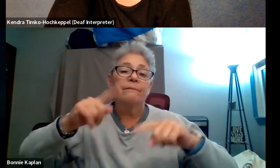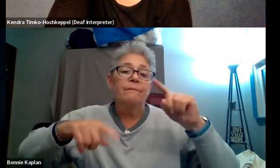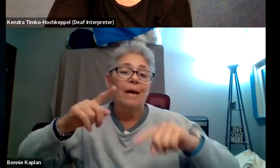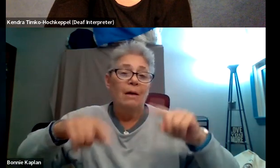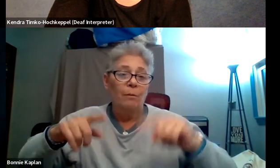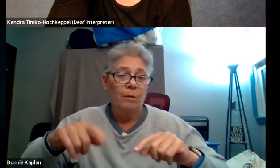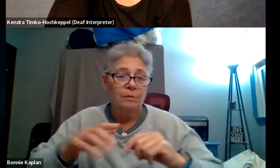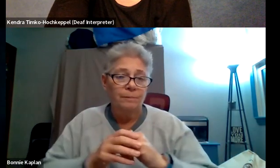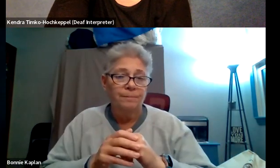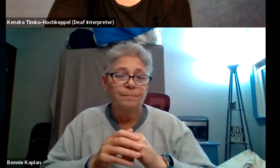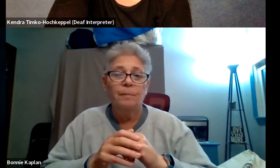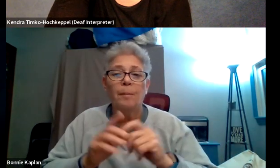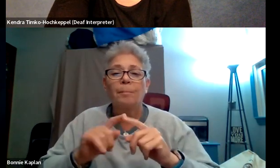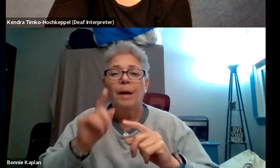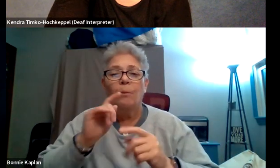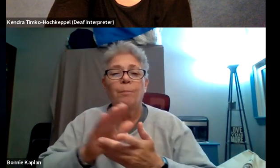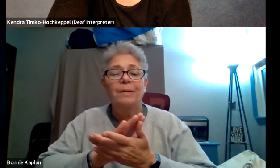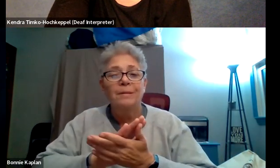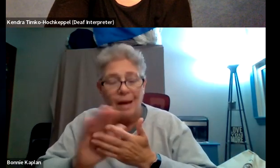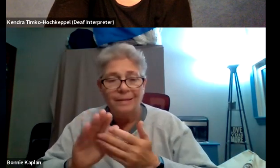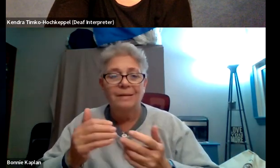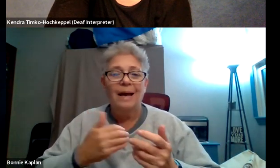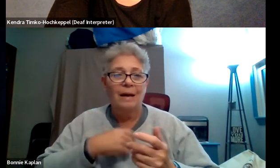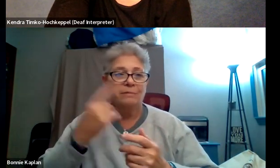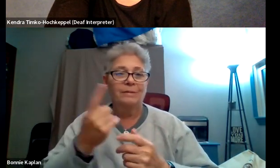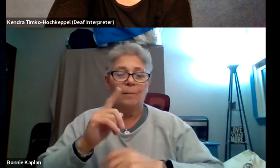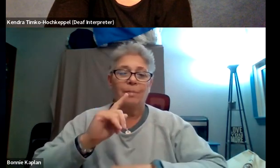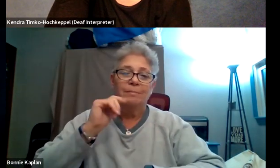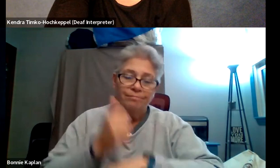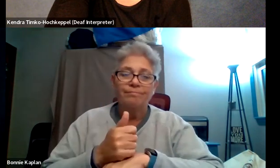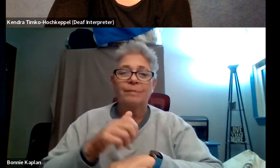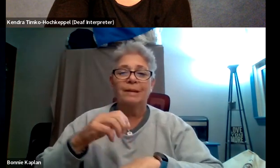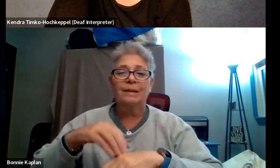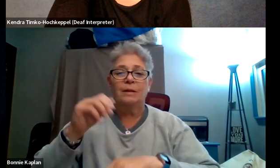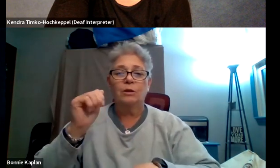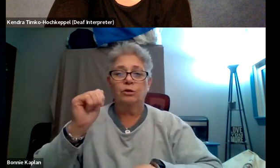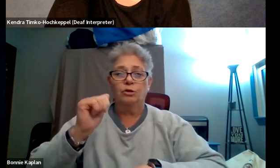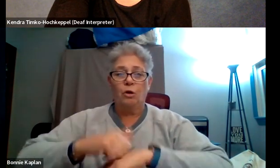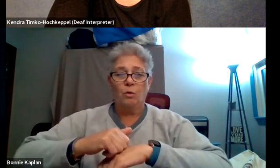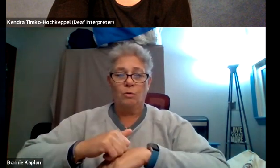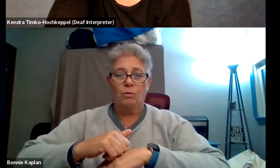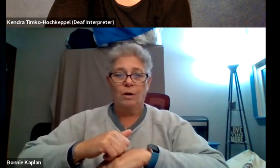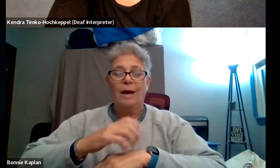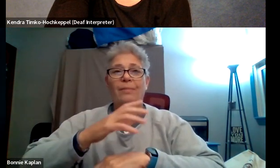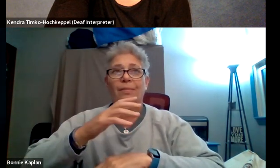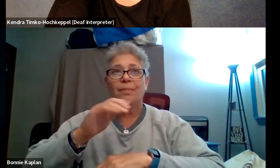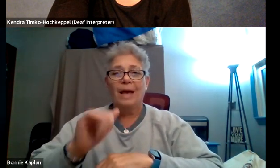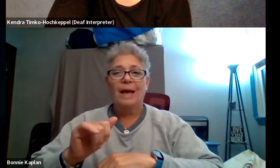always change, right? And myriad variables that go into the work they do. But it would be nice to have something established that is set in